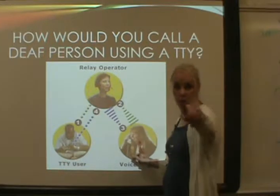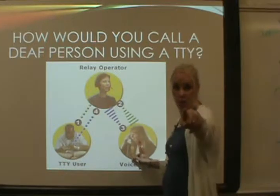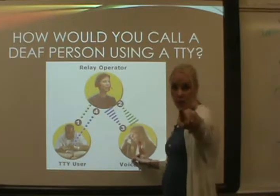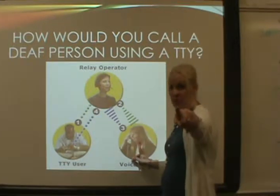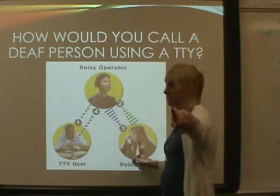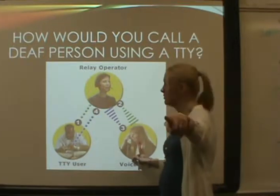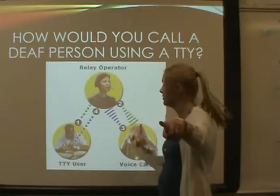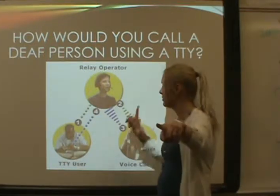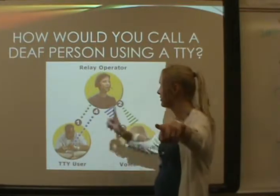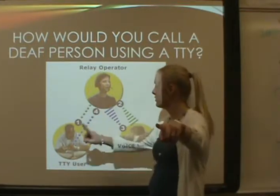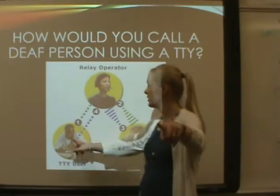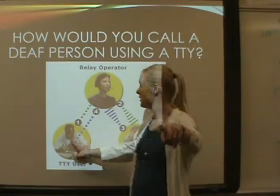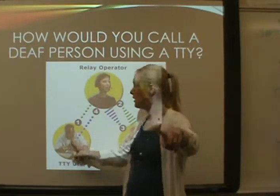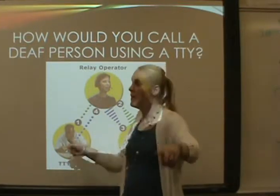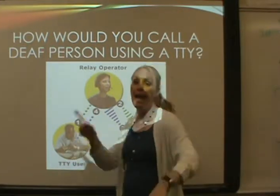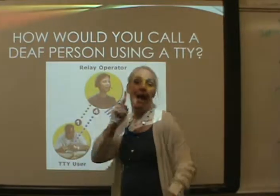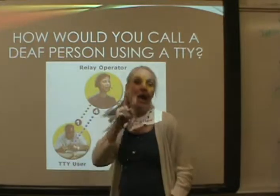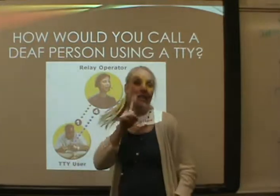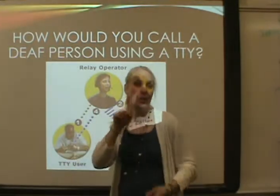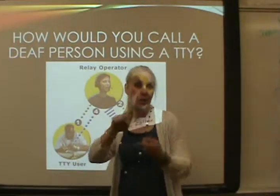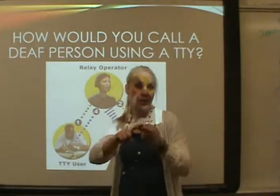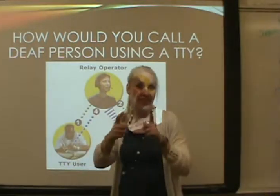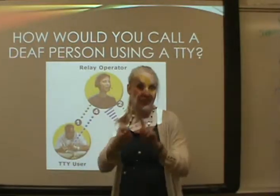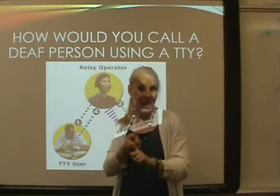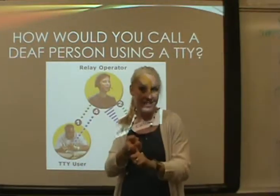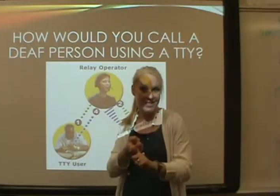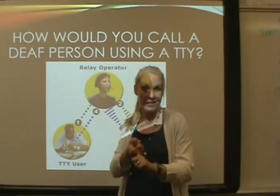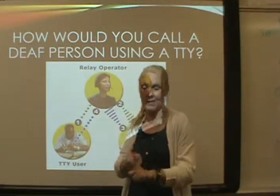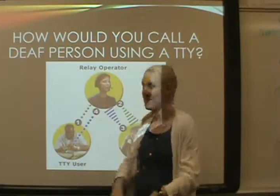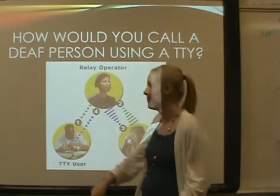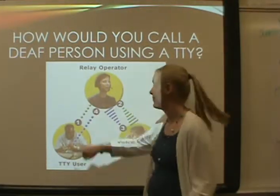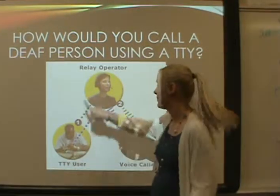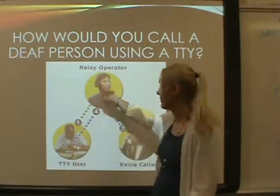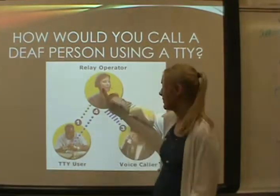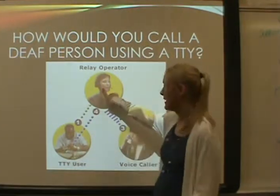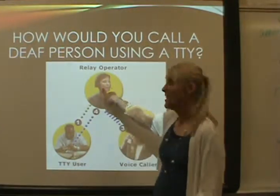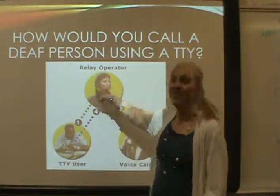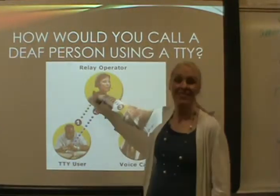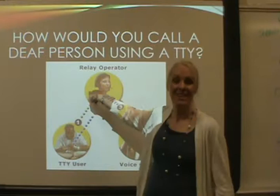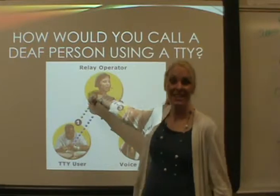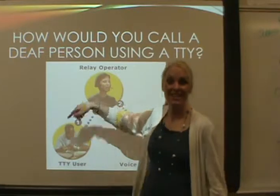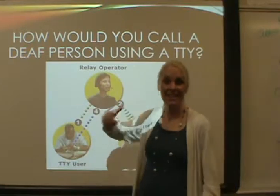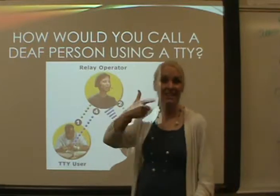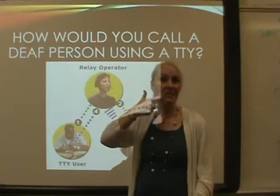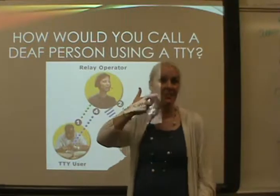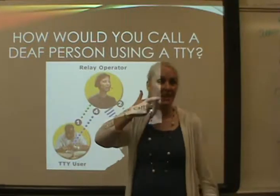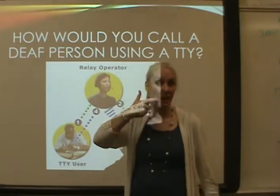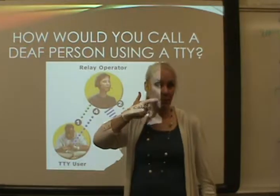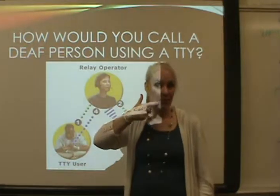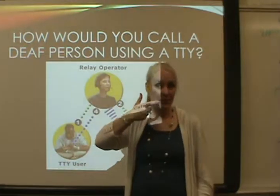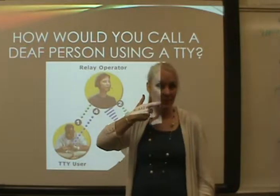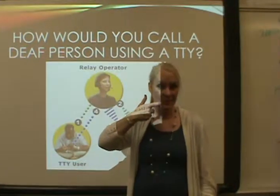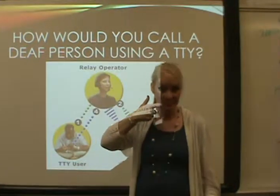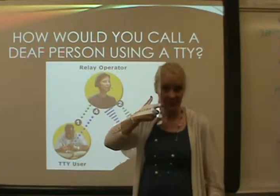you, and here's your deaf friend. This is a relay operator,